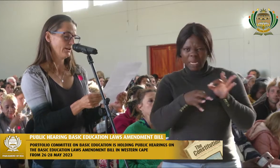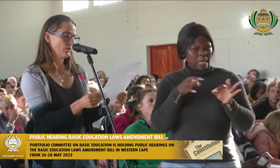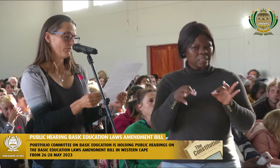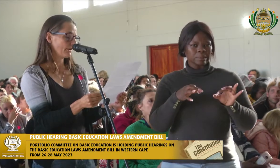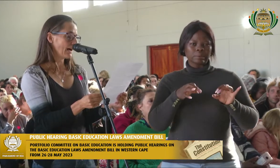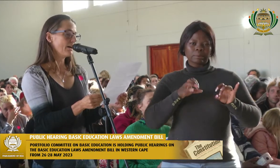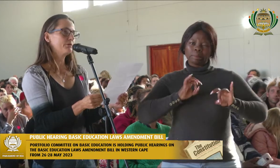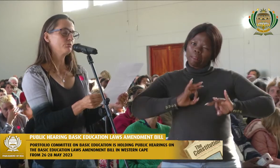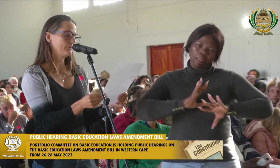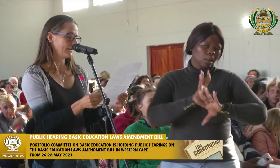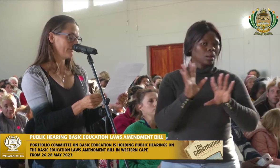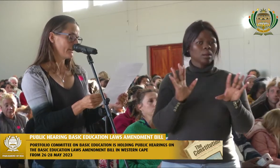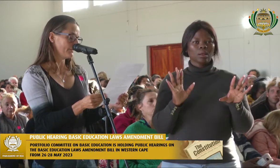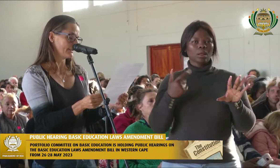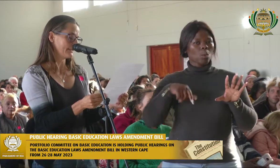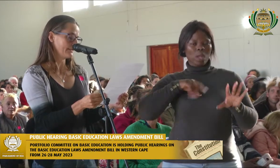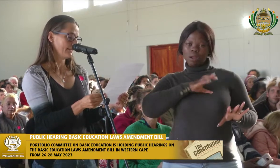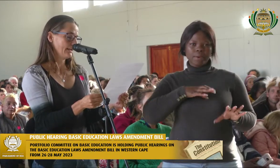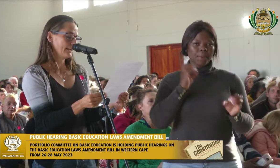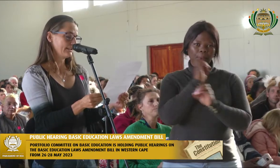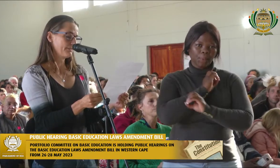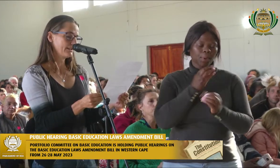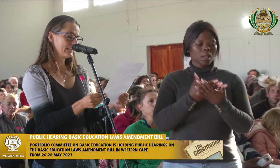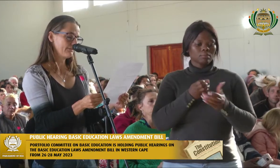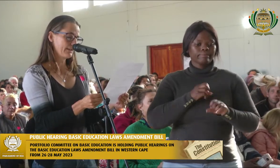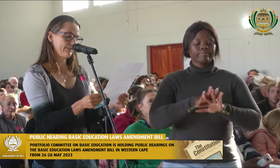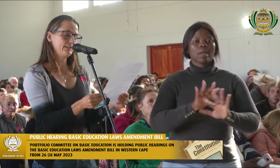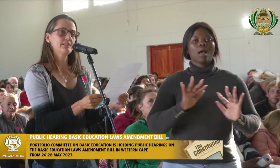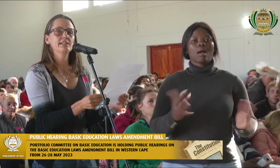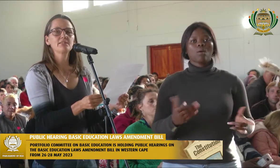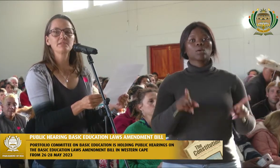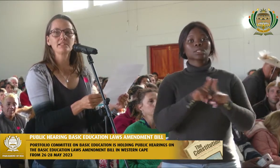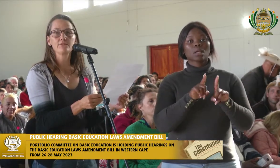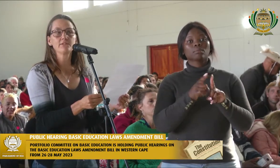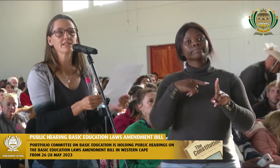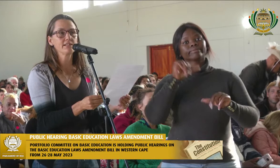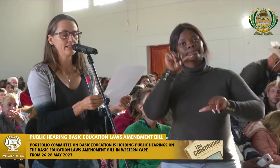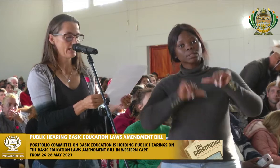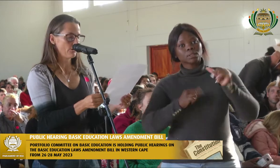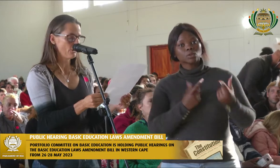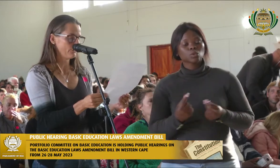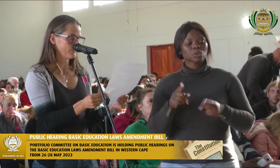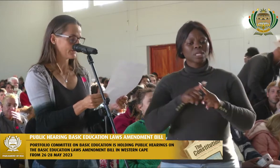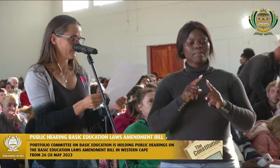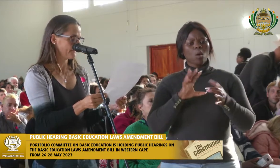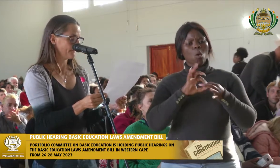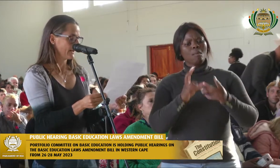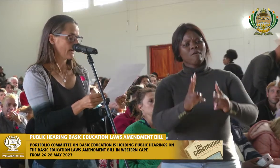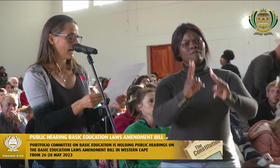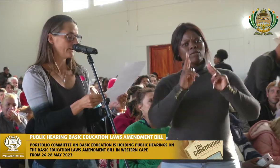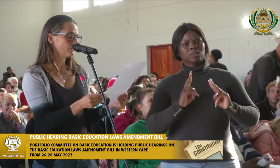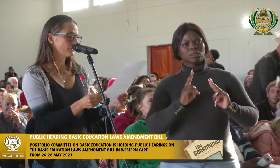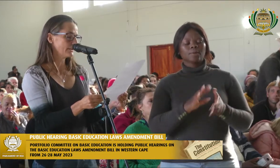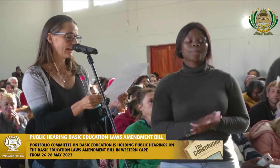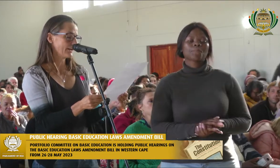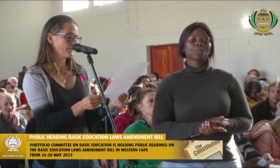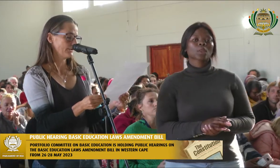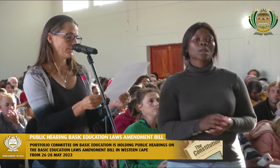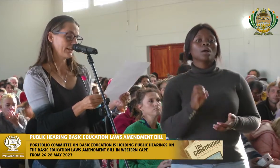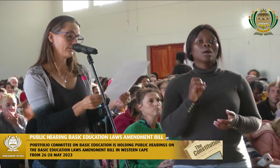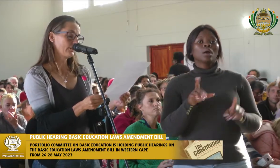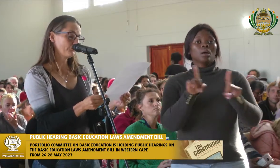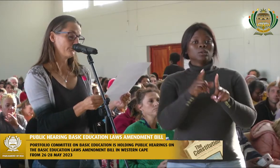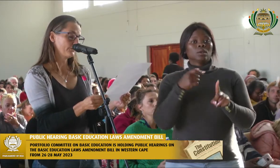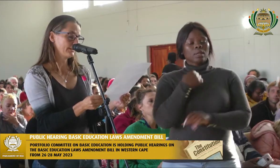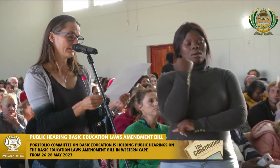comfortable with how it will be implemented, especially with having assessments and visits in our homes. I'd also like